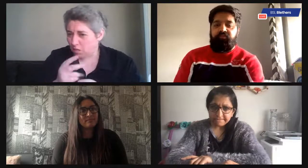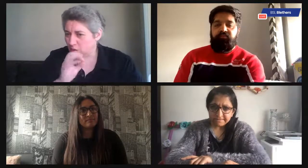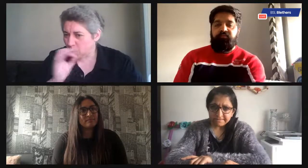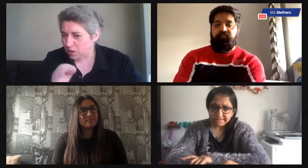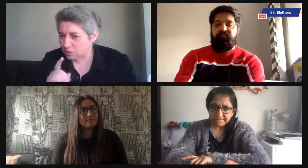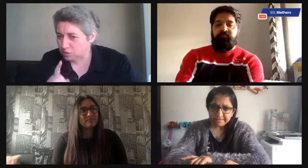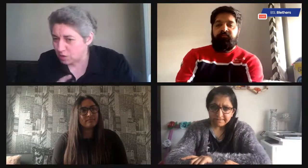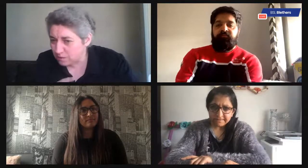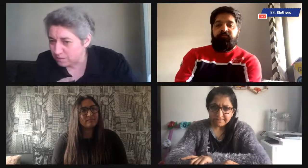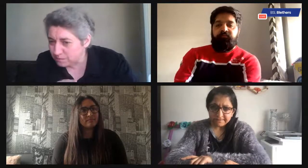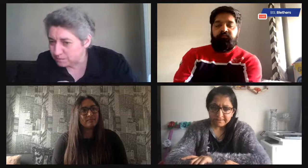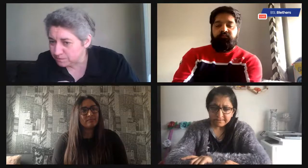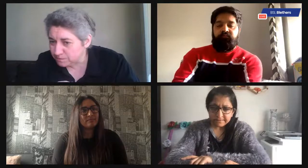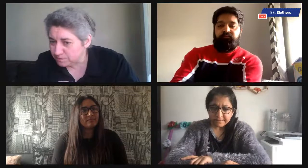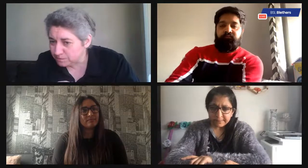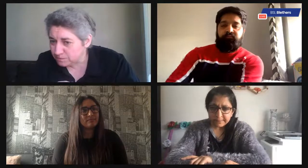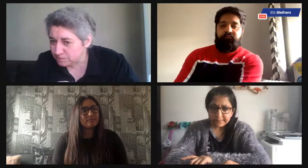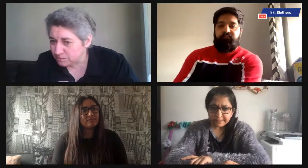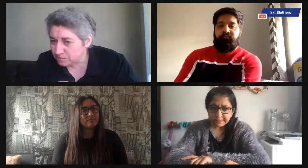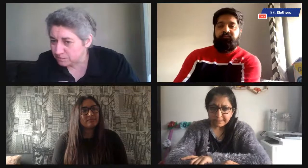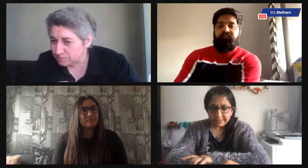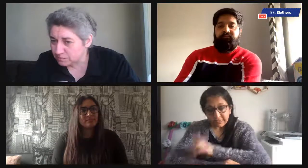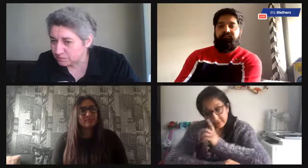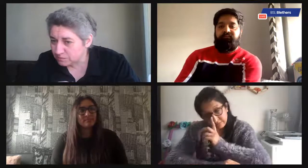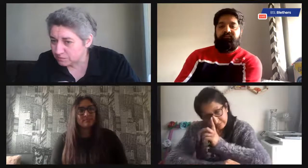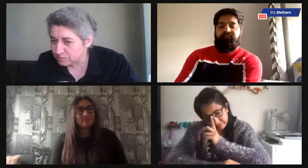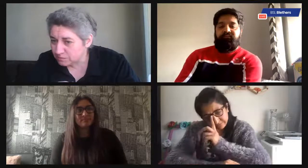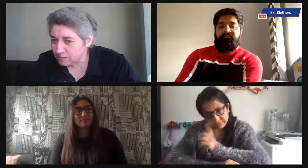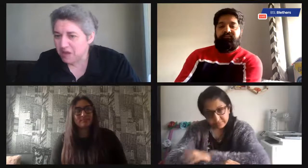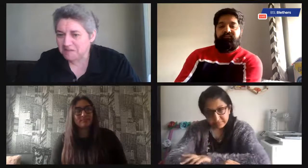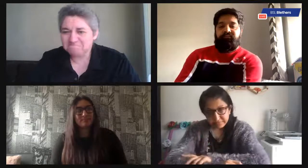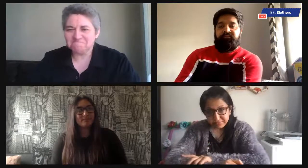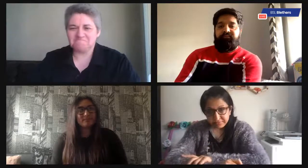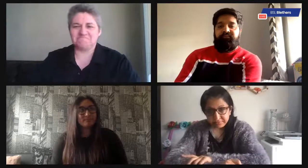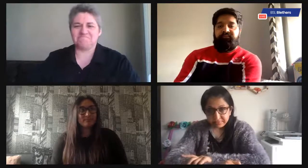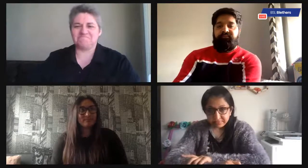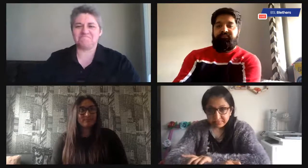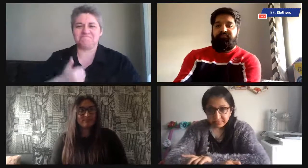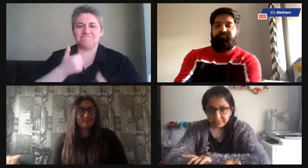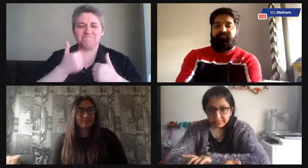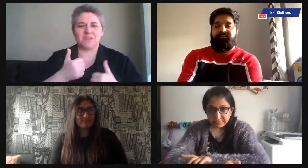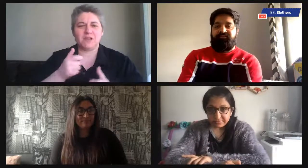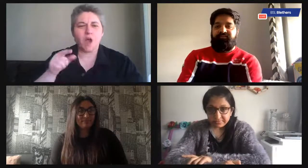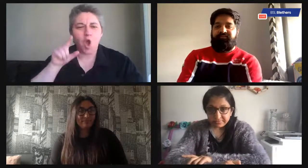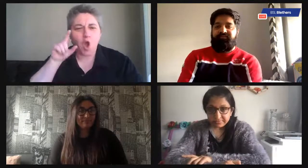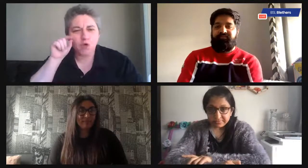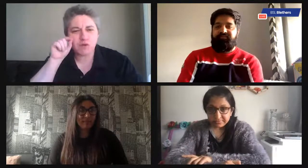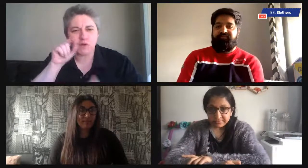We've got another question coming in. I can just see it off the side of my screen.